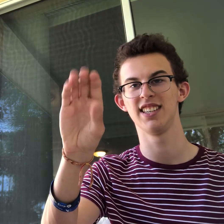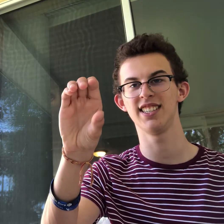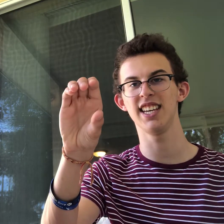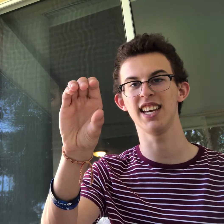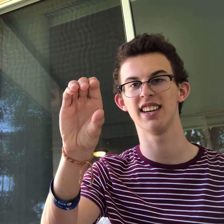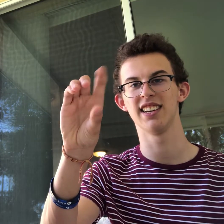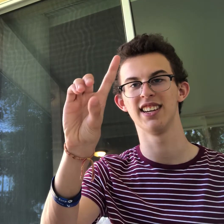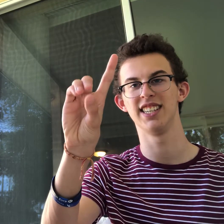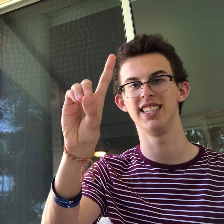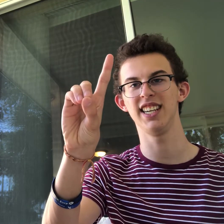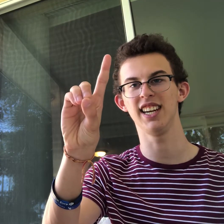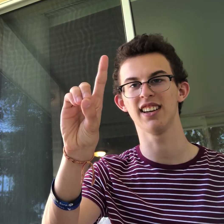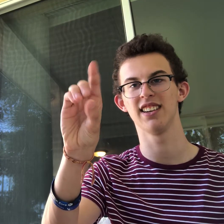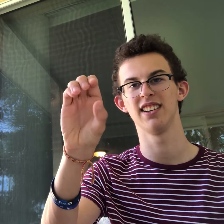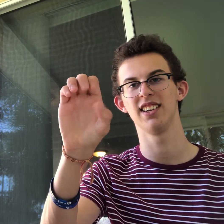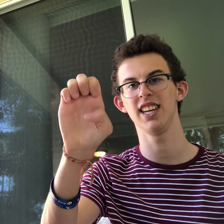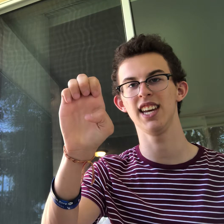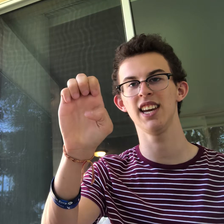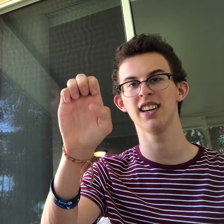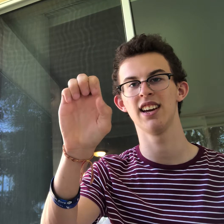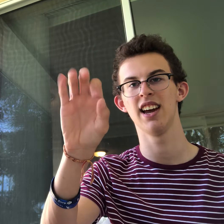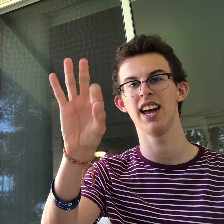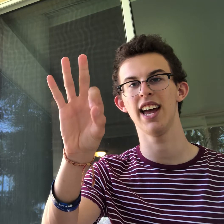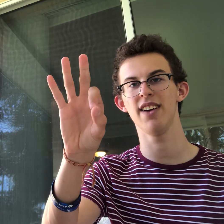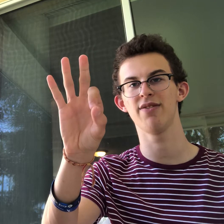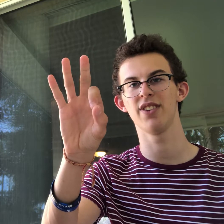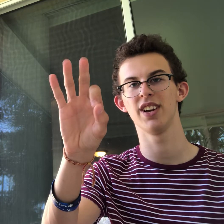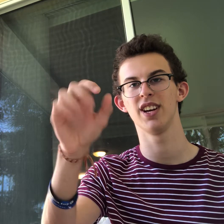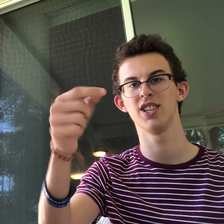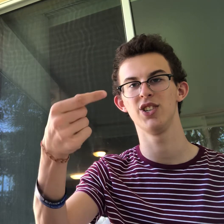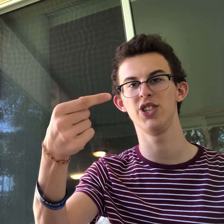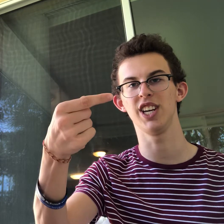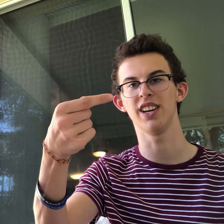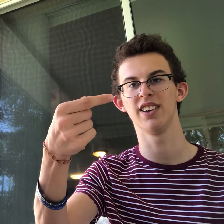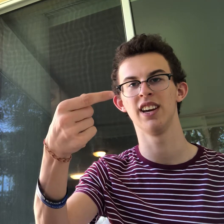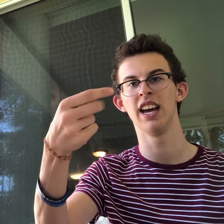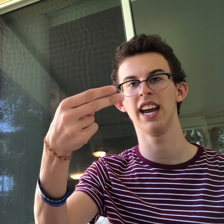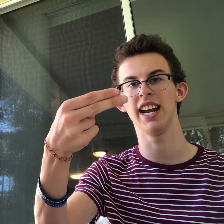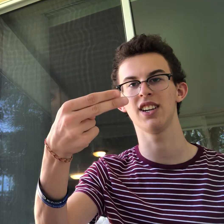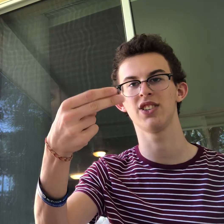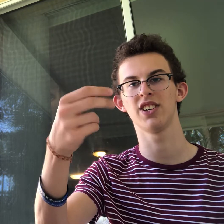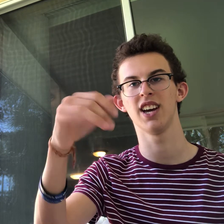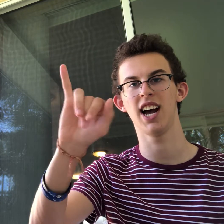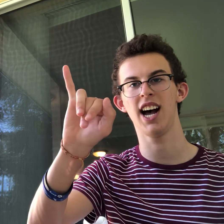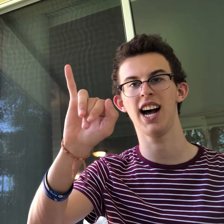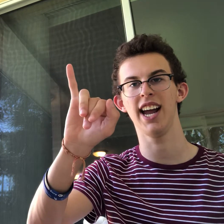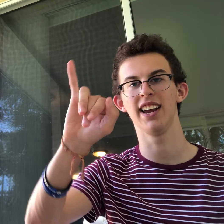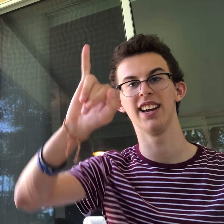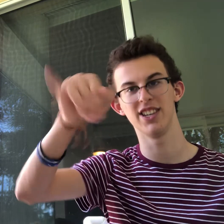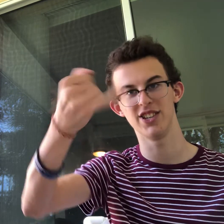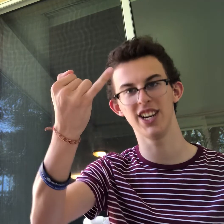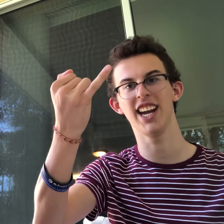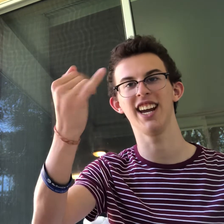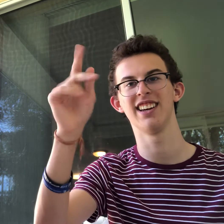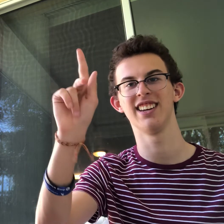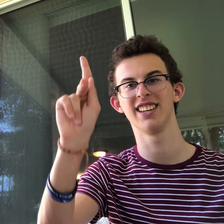C, D, E, F, G, H, I, J,